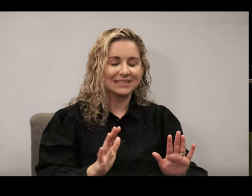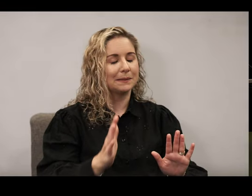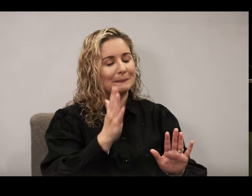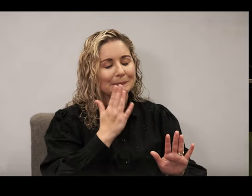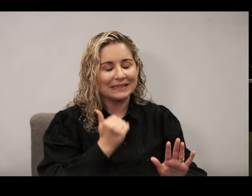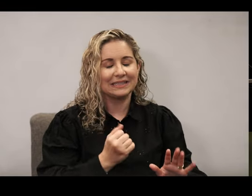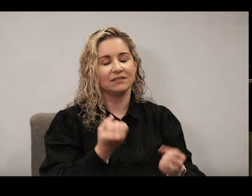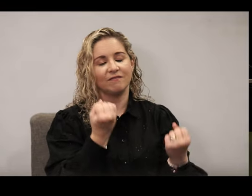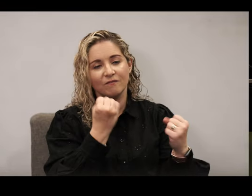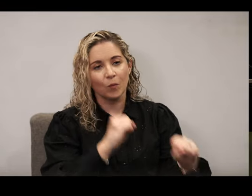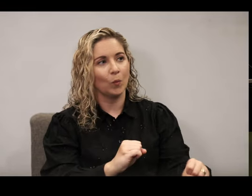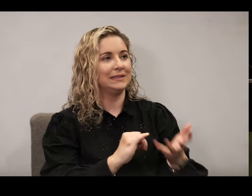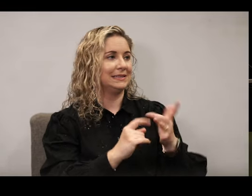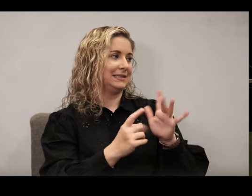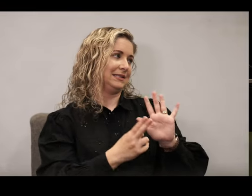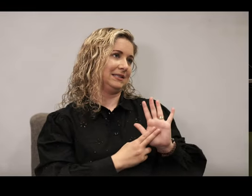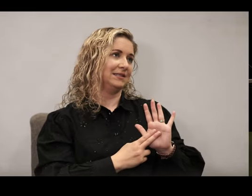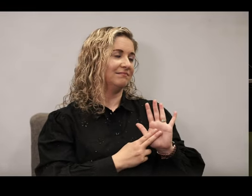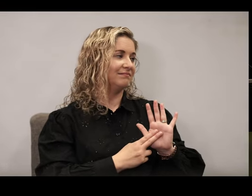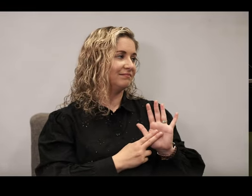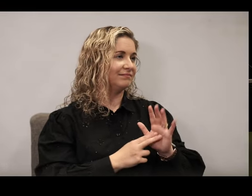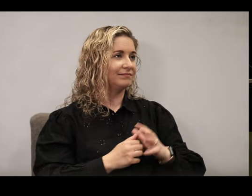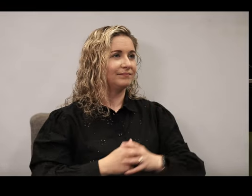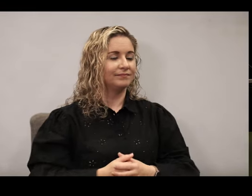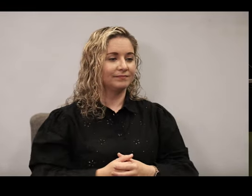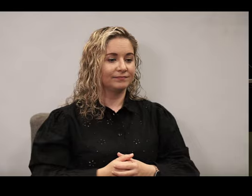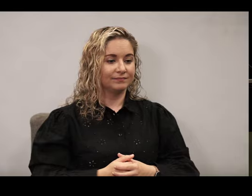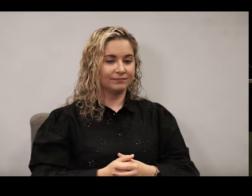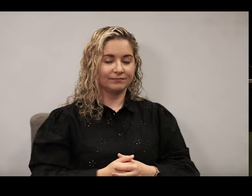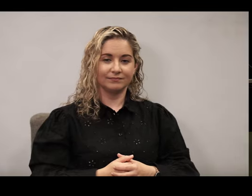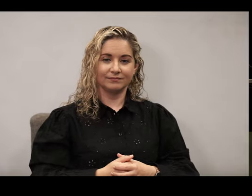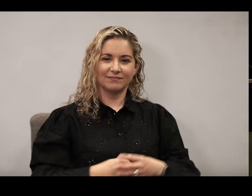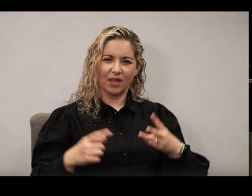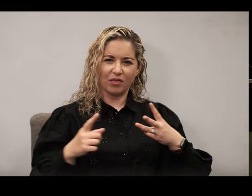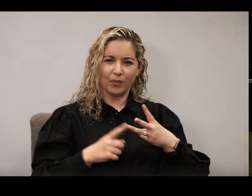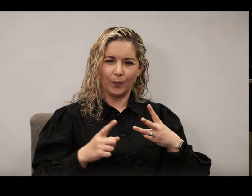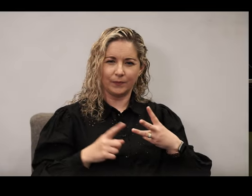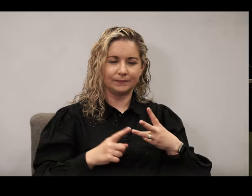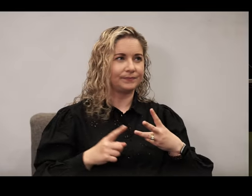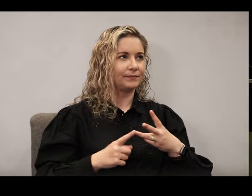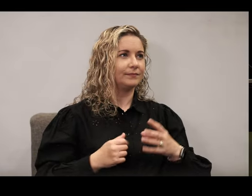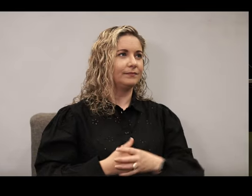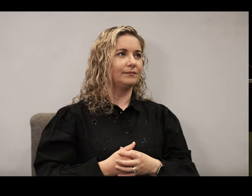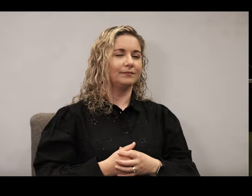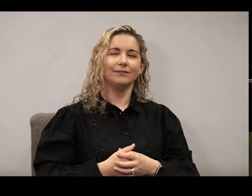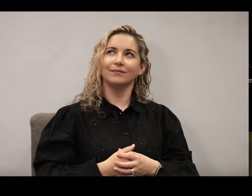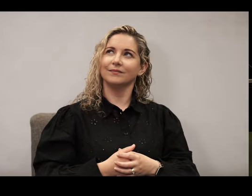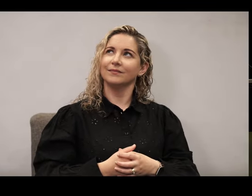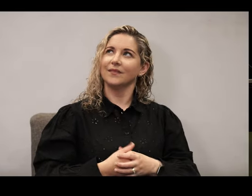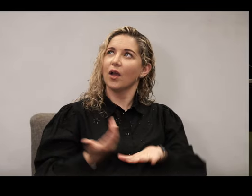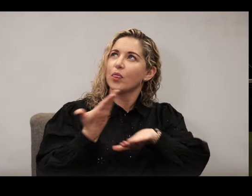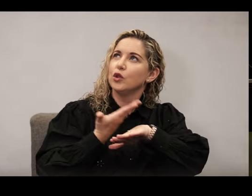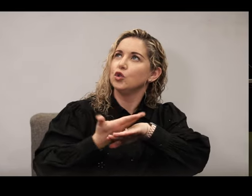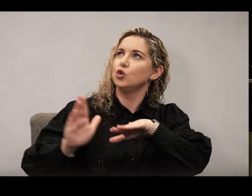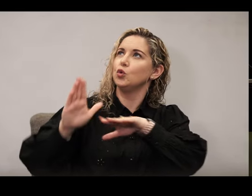from sinning? Era three, the renewed image. God in his love